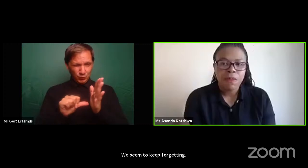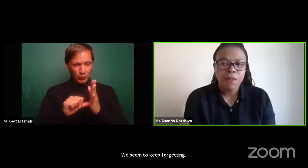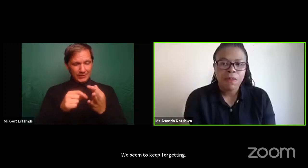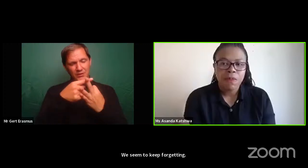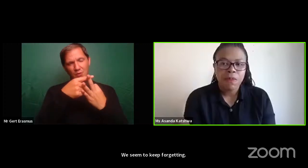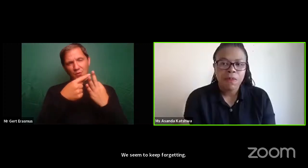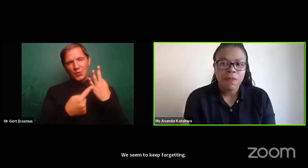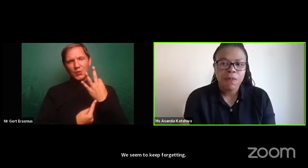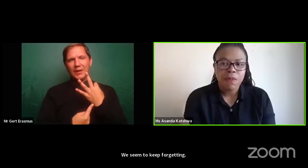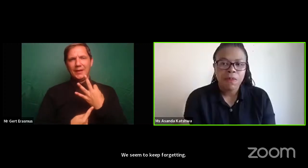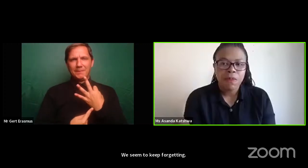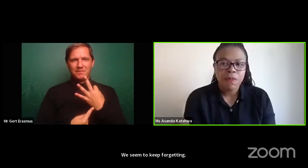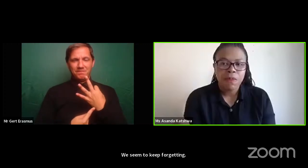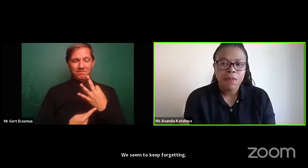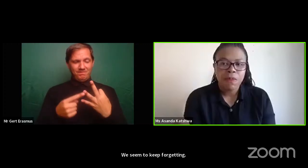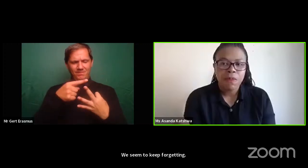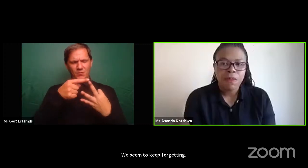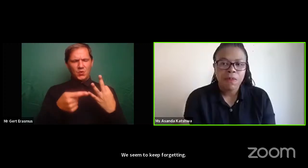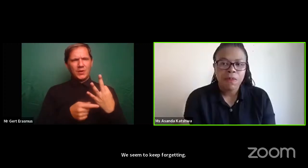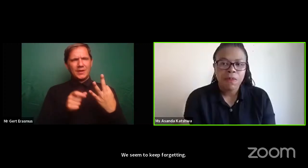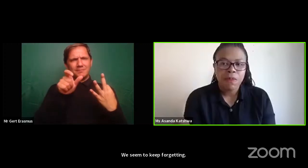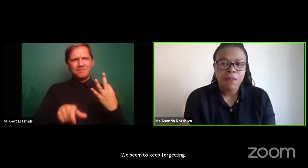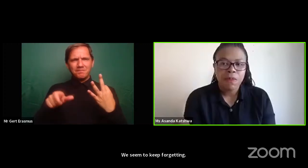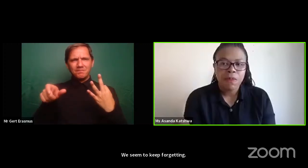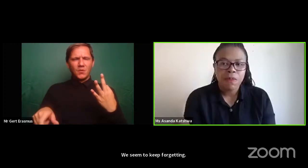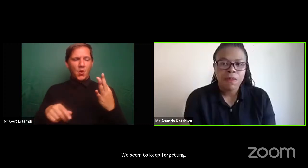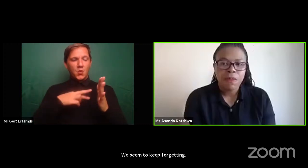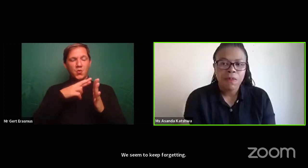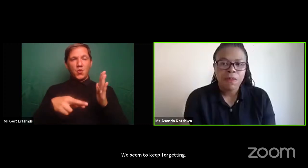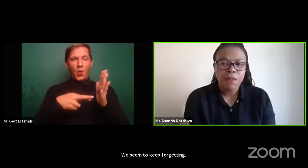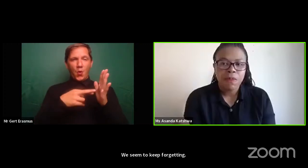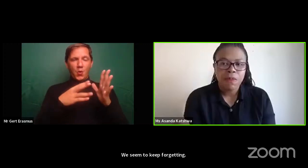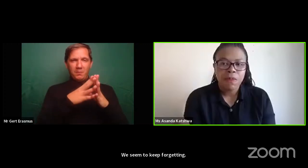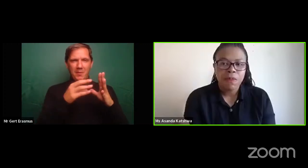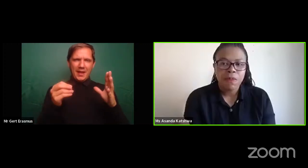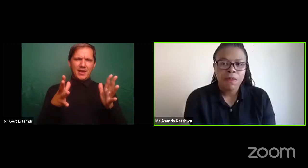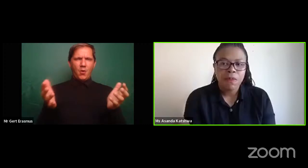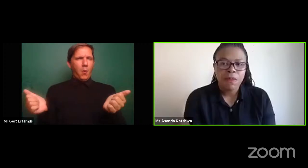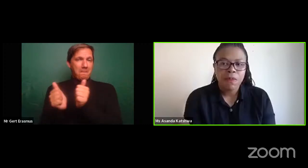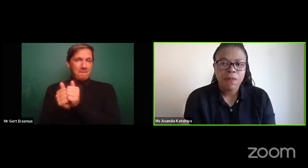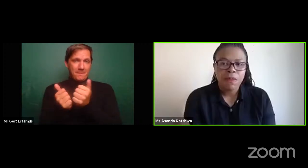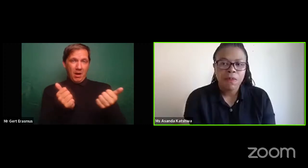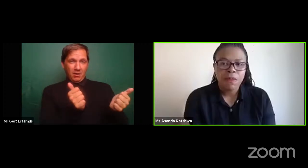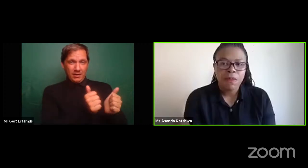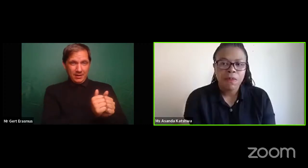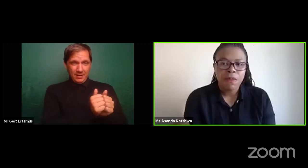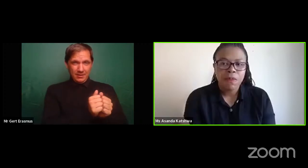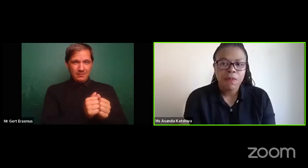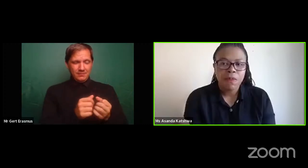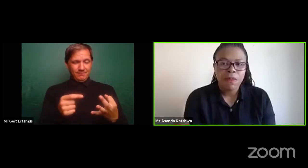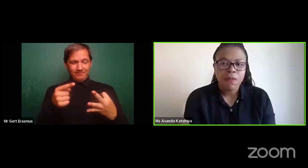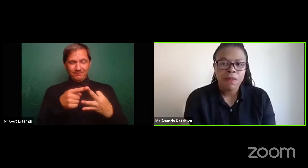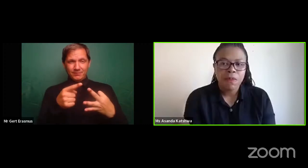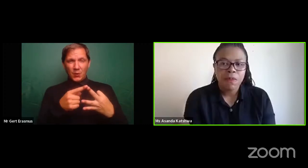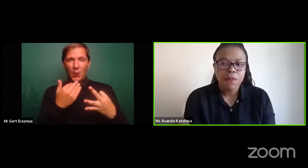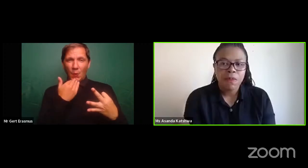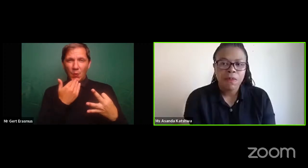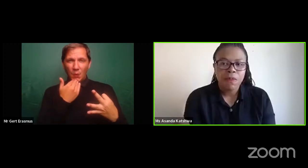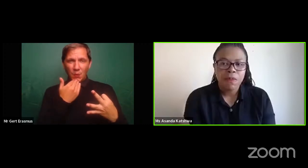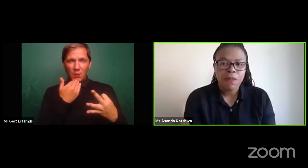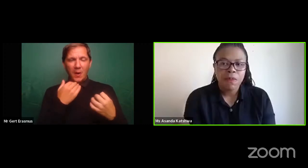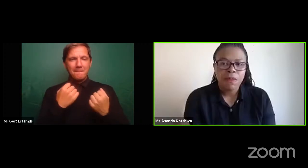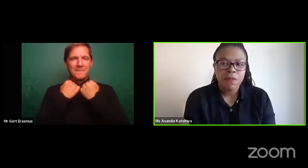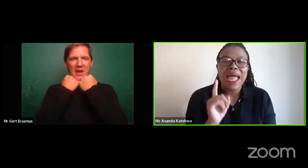role players, or rather partners. We seem to forget parents, and we are